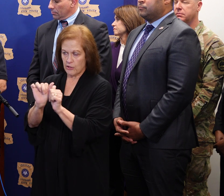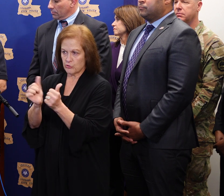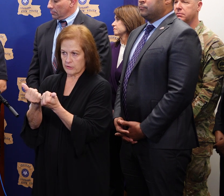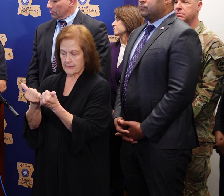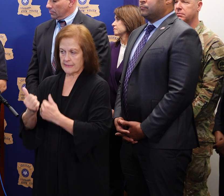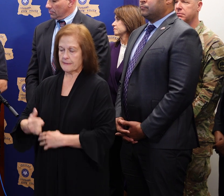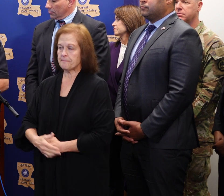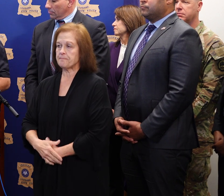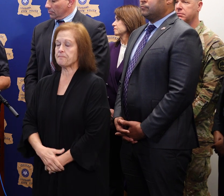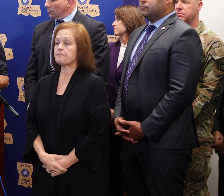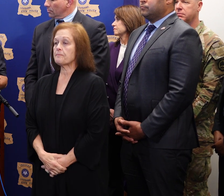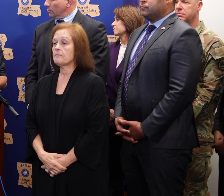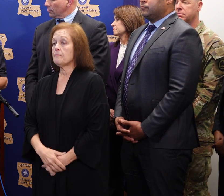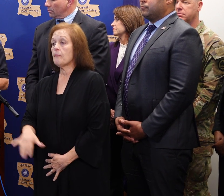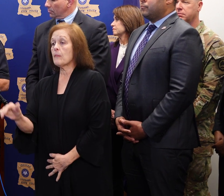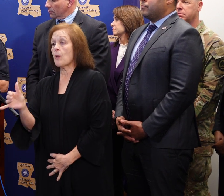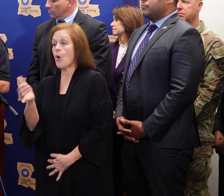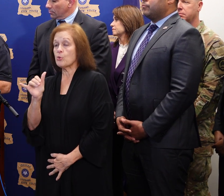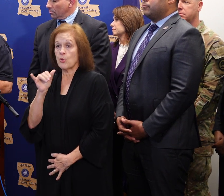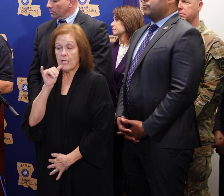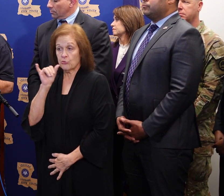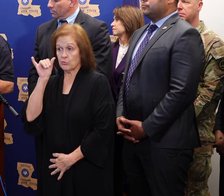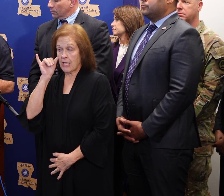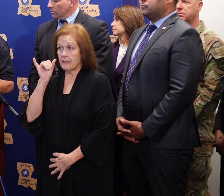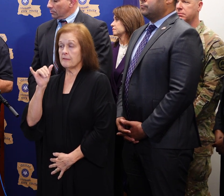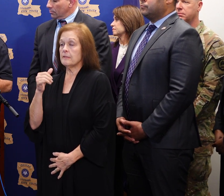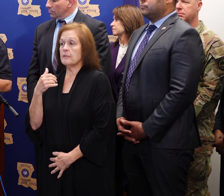agencies. Also yesterday,